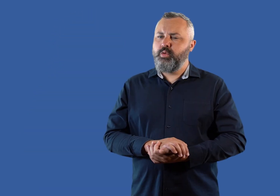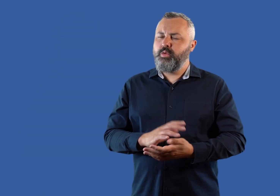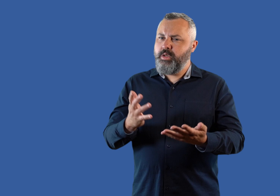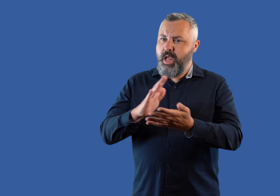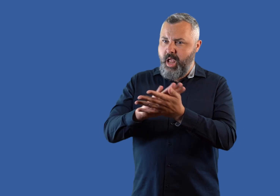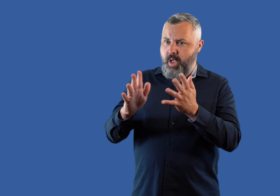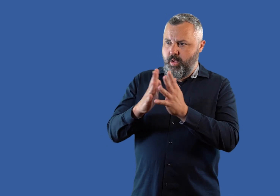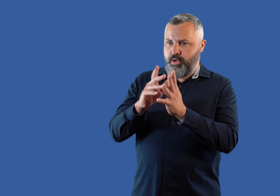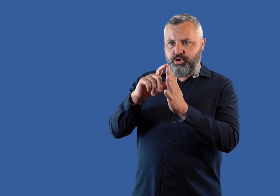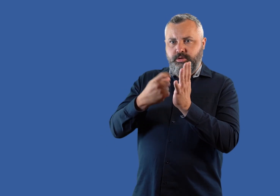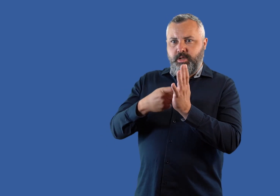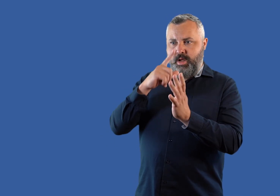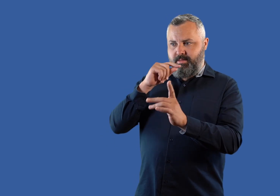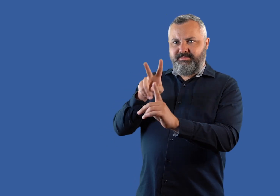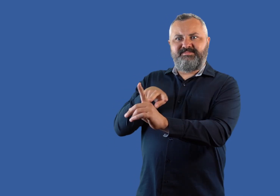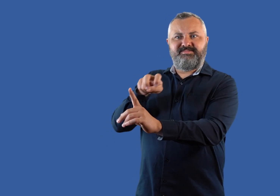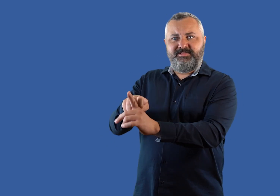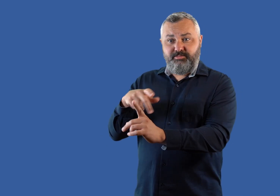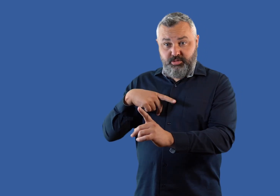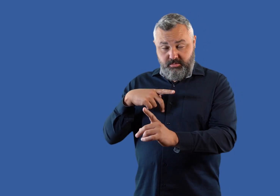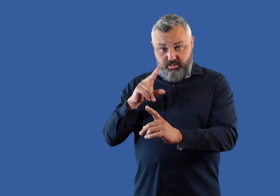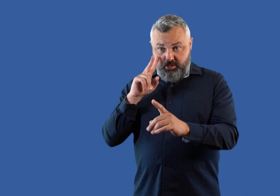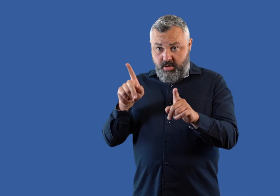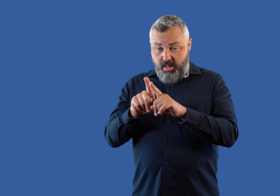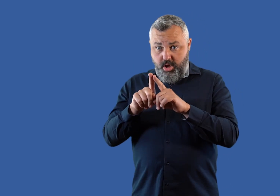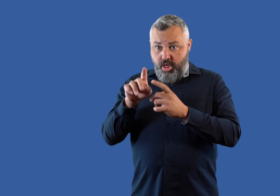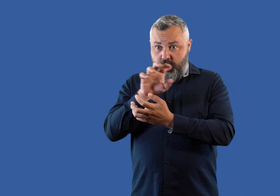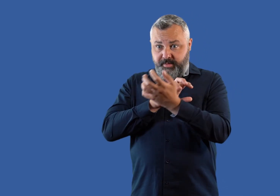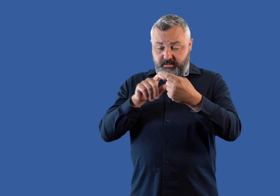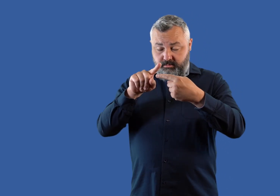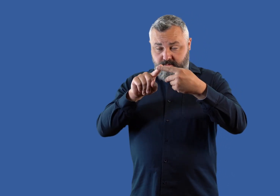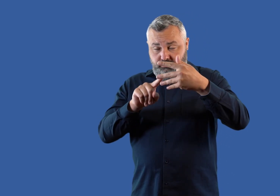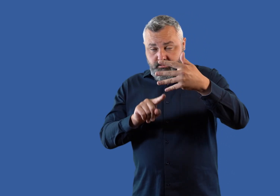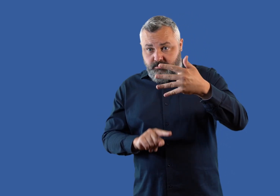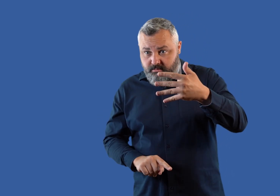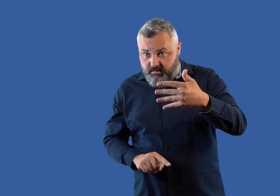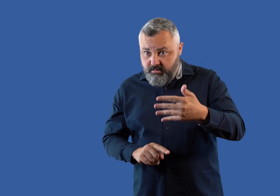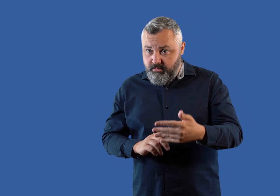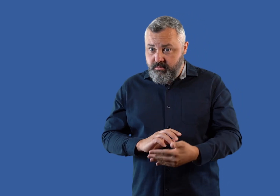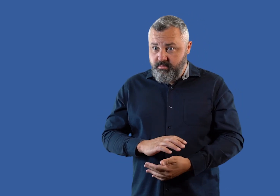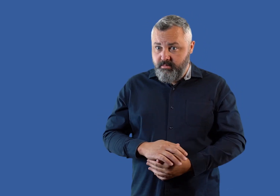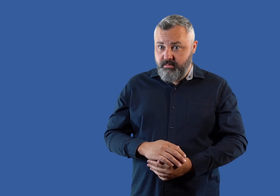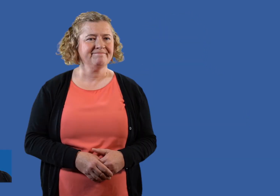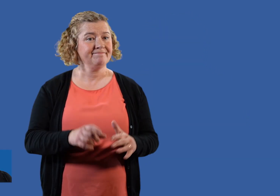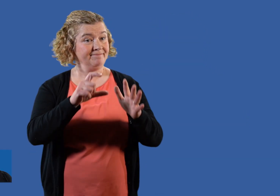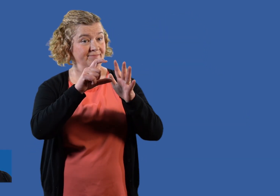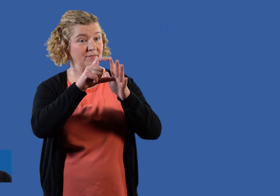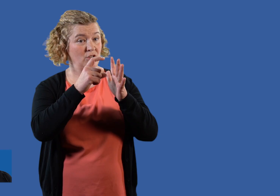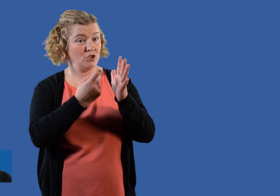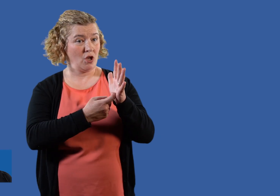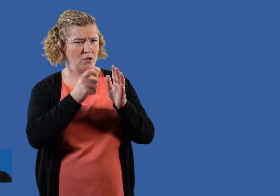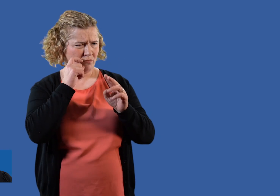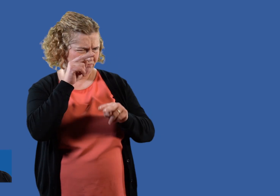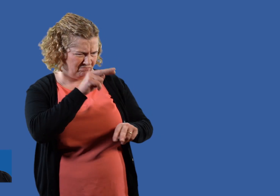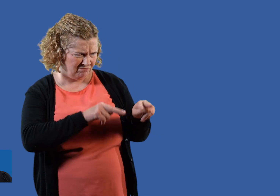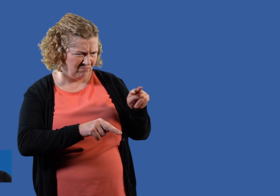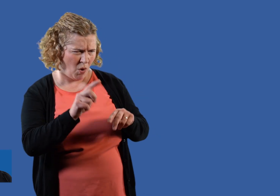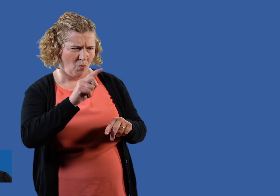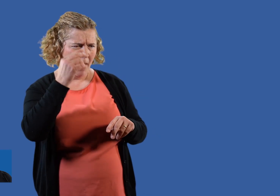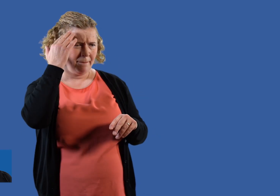So, how does the doctor diagnose this? It sounds quite complicated. Yeah, to diagnose the person, the doctor